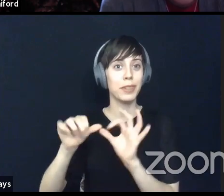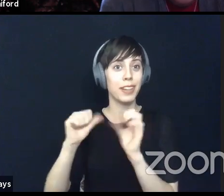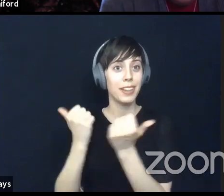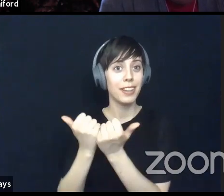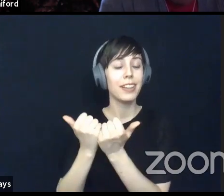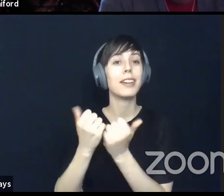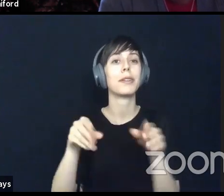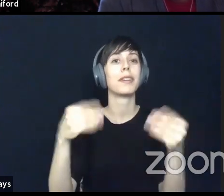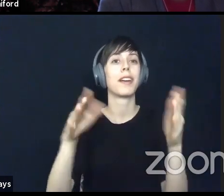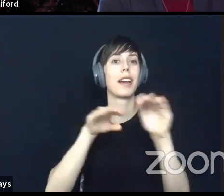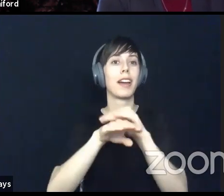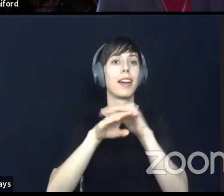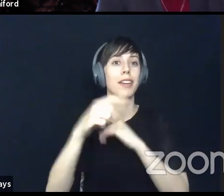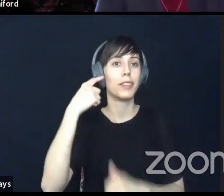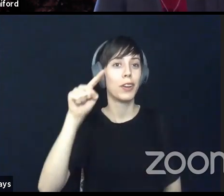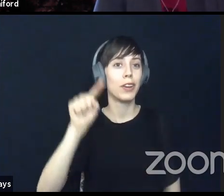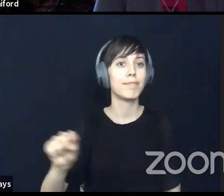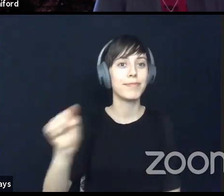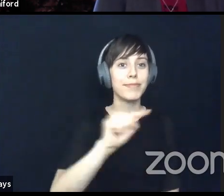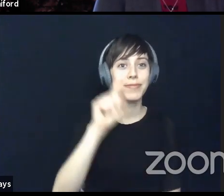So,